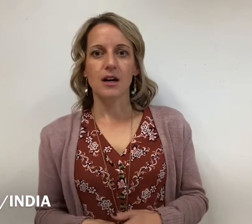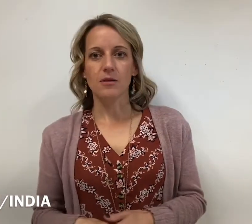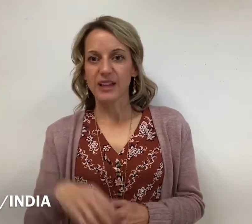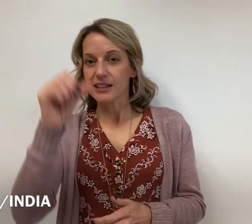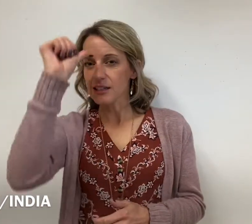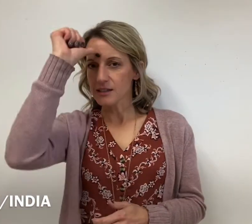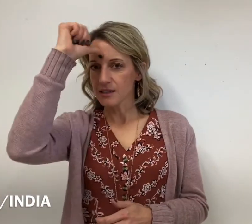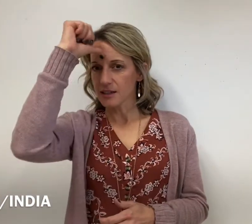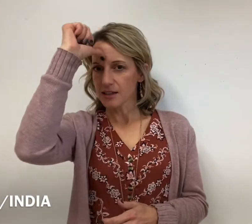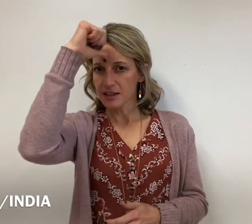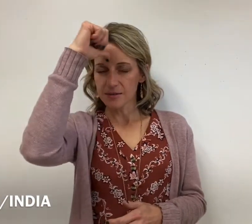like East Indian.